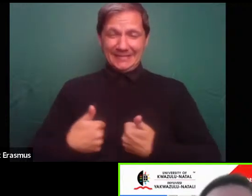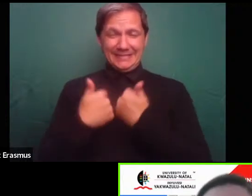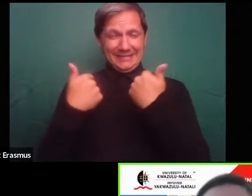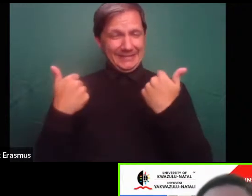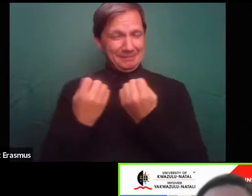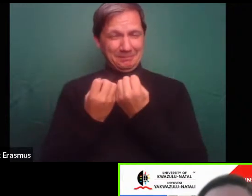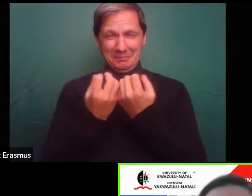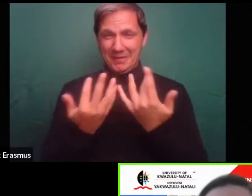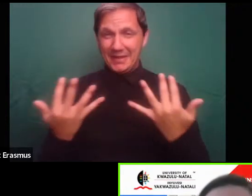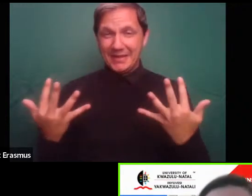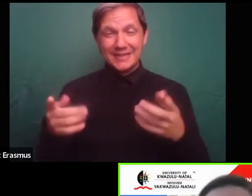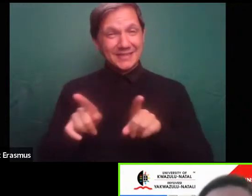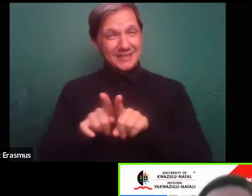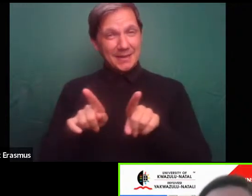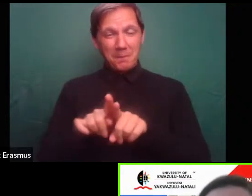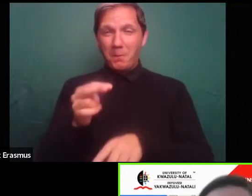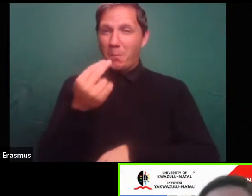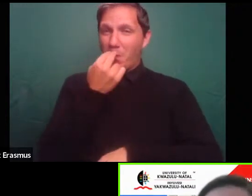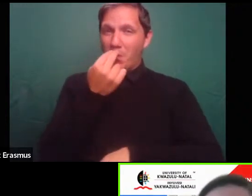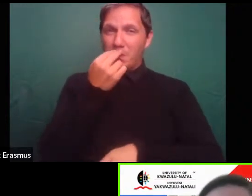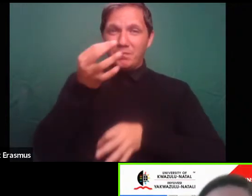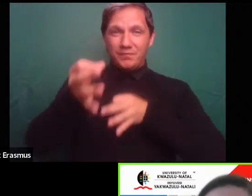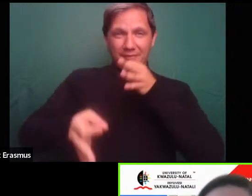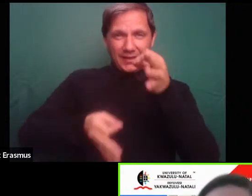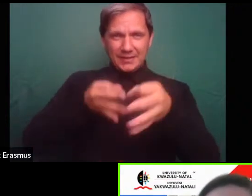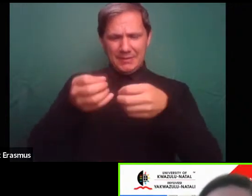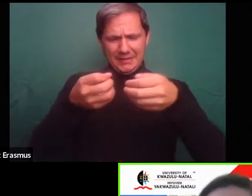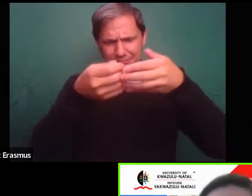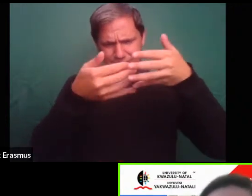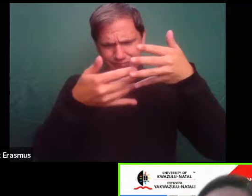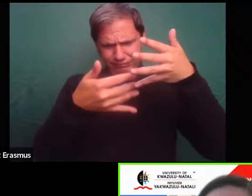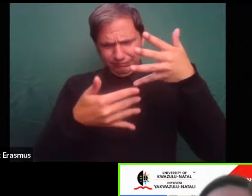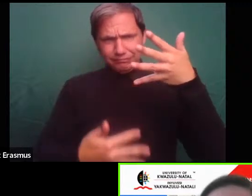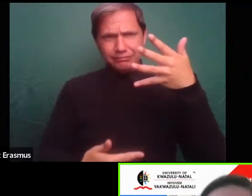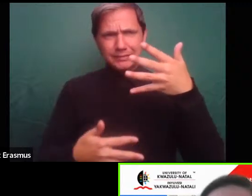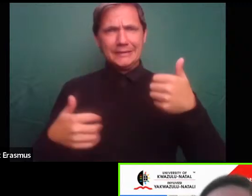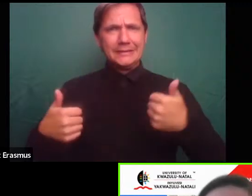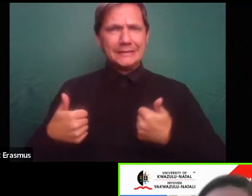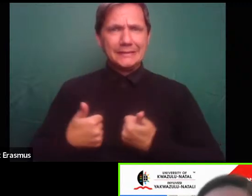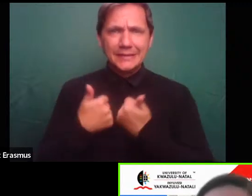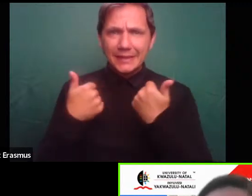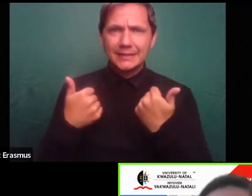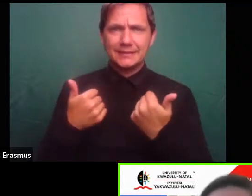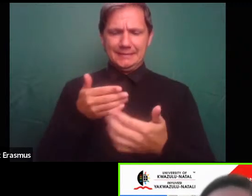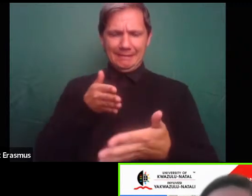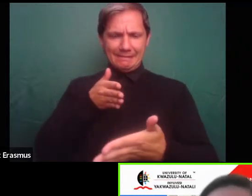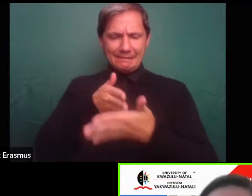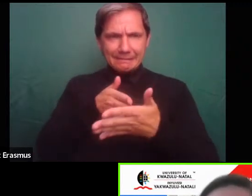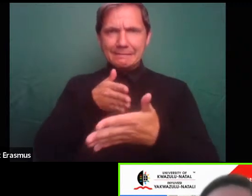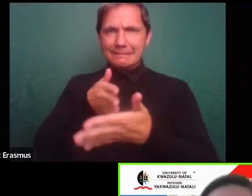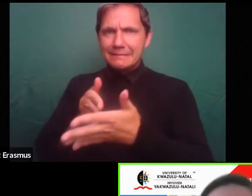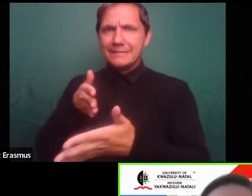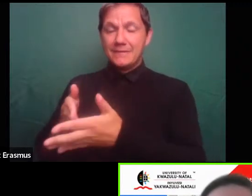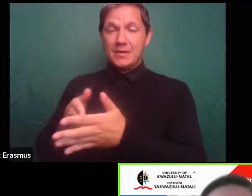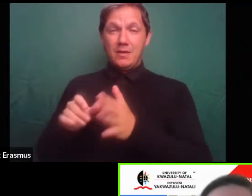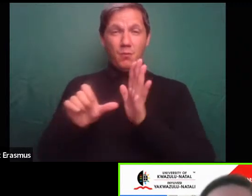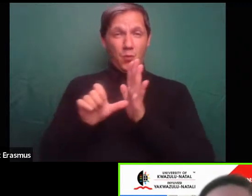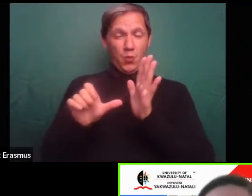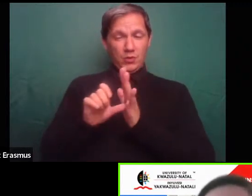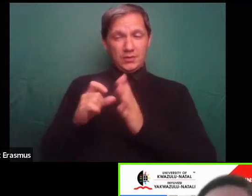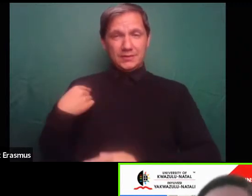number of issues that are pertinent for us as